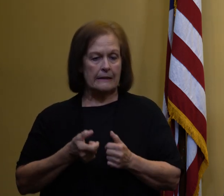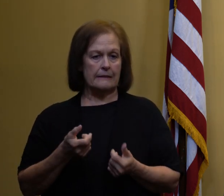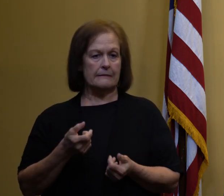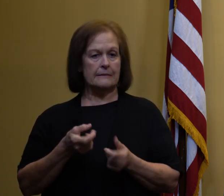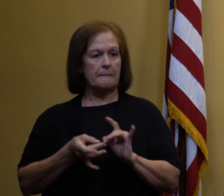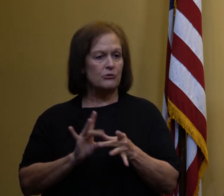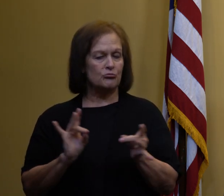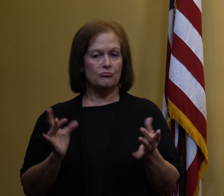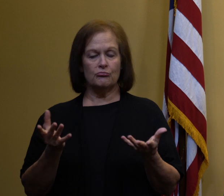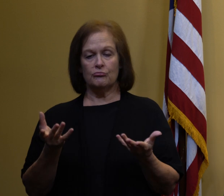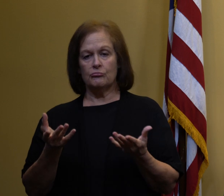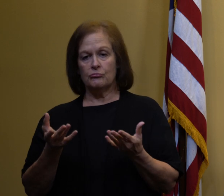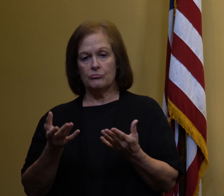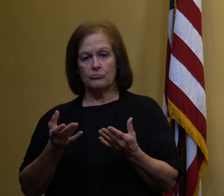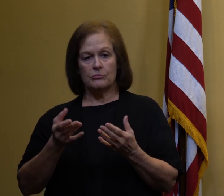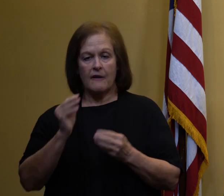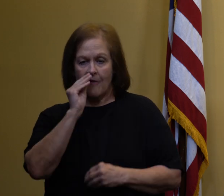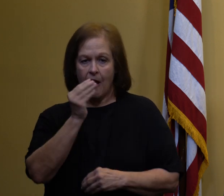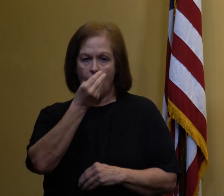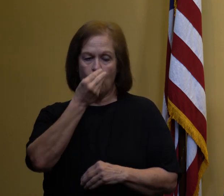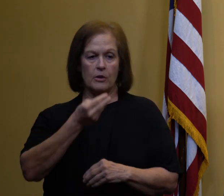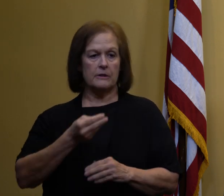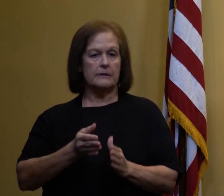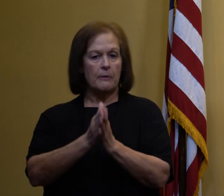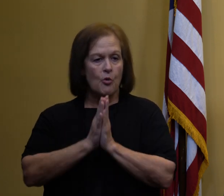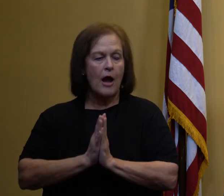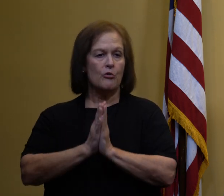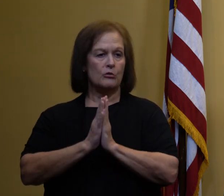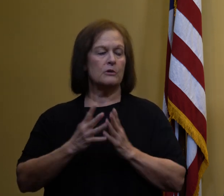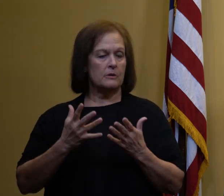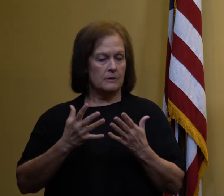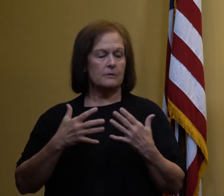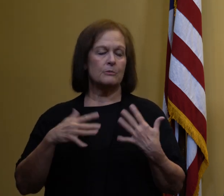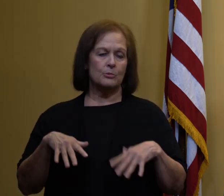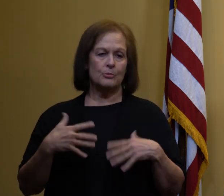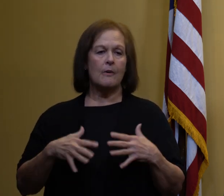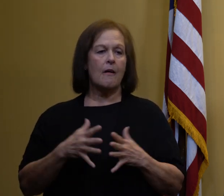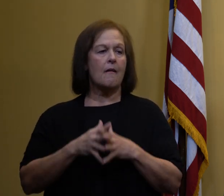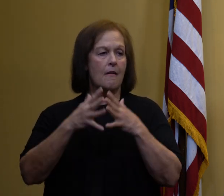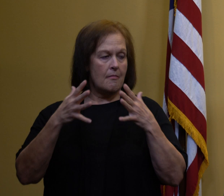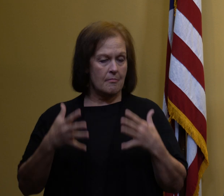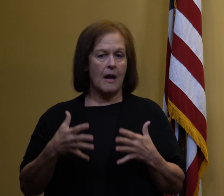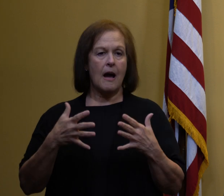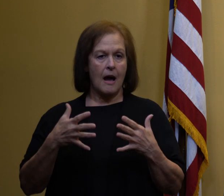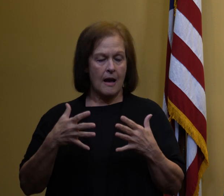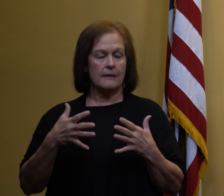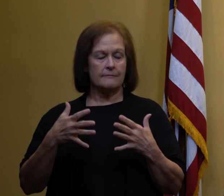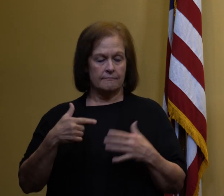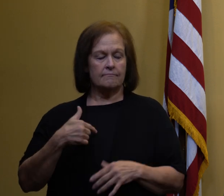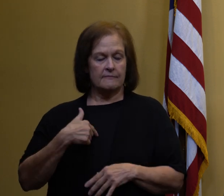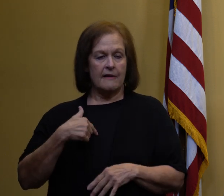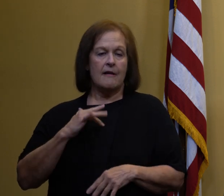the flowers, the prayers. It really goes on and on. They were felt,